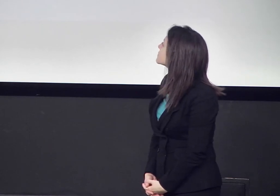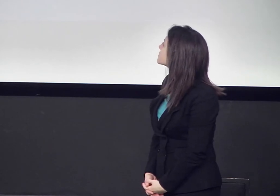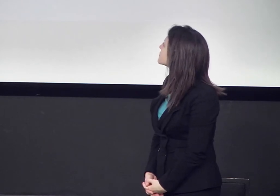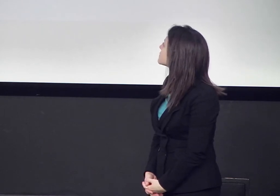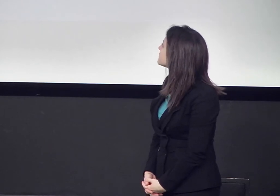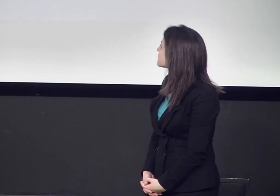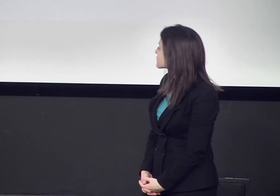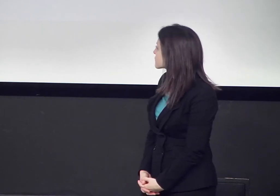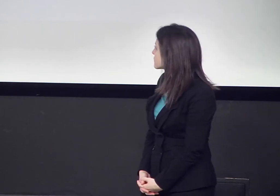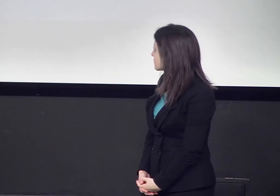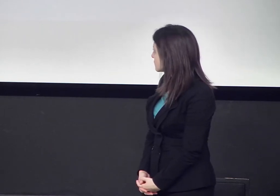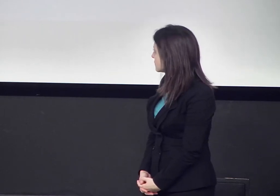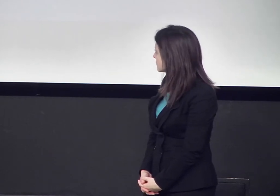comparative analysis within my research.